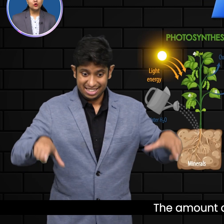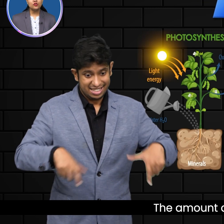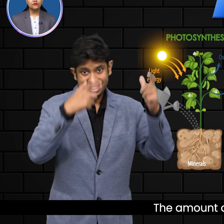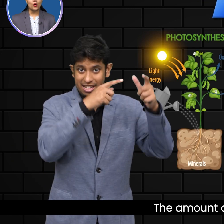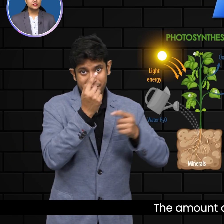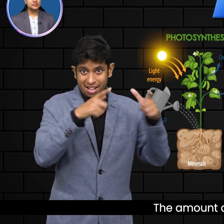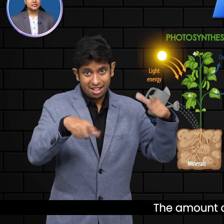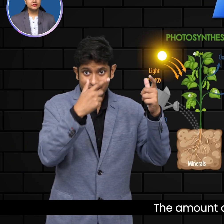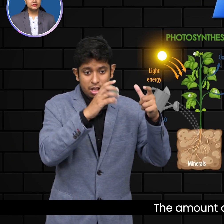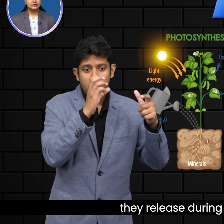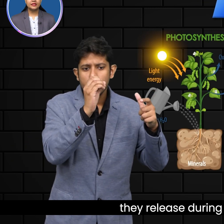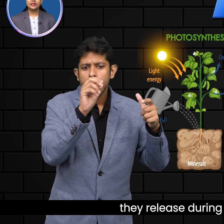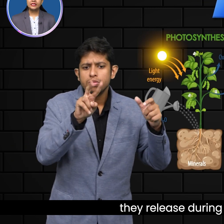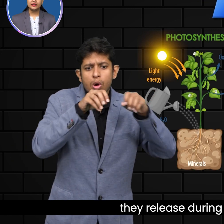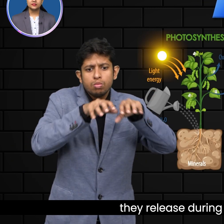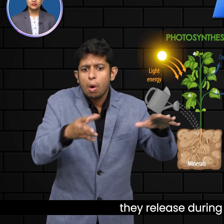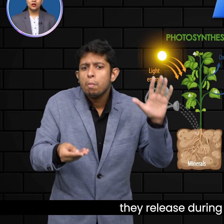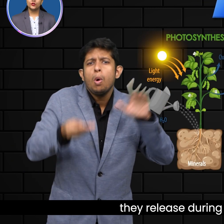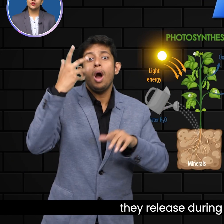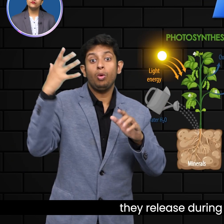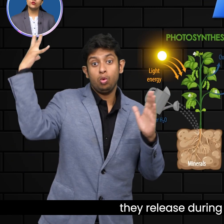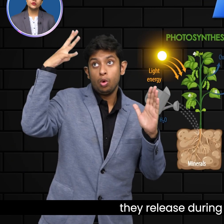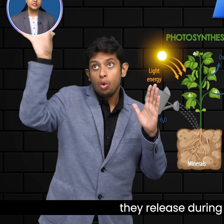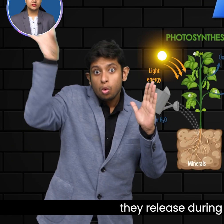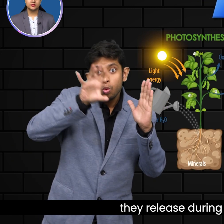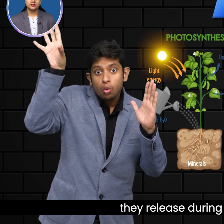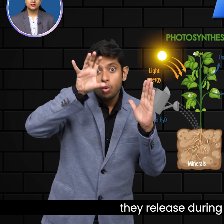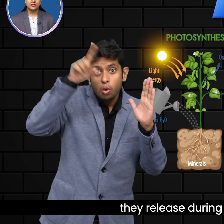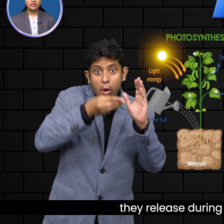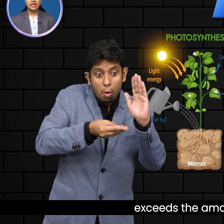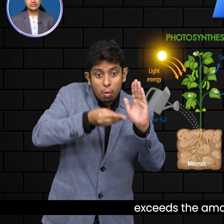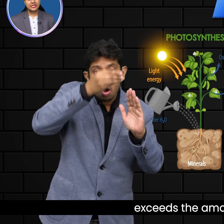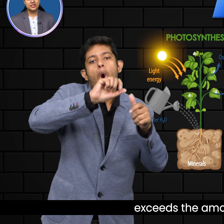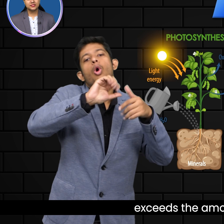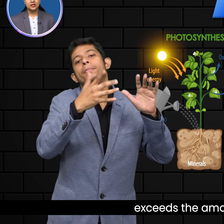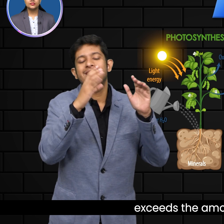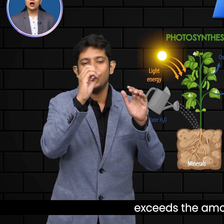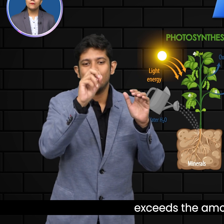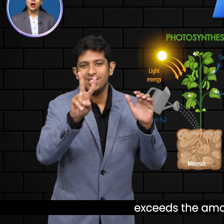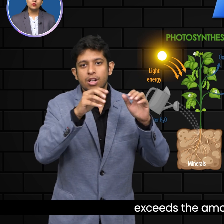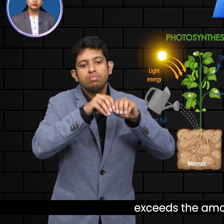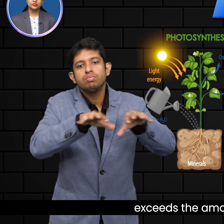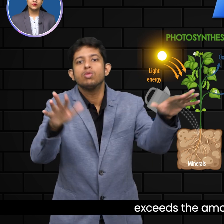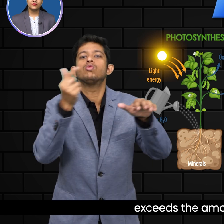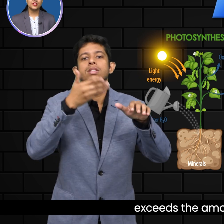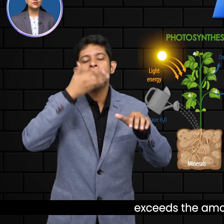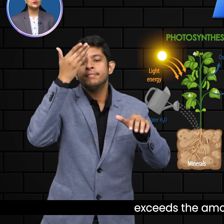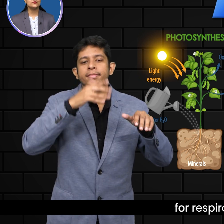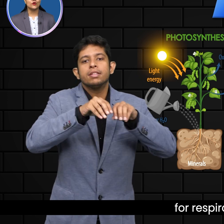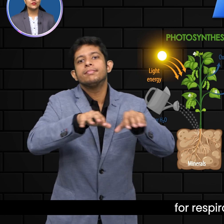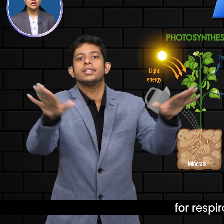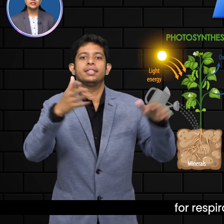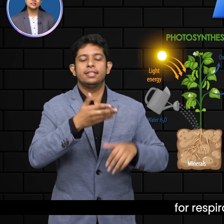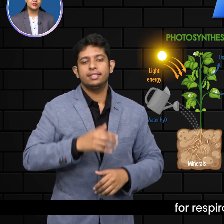The amount of oxygen they release during photosynthesis exceeds the amount they